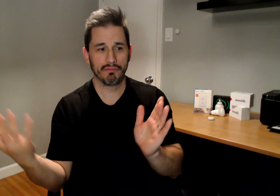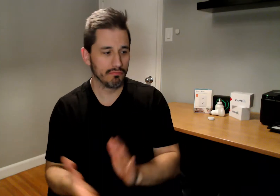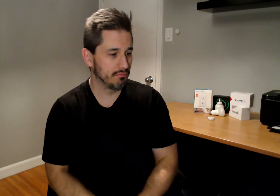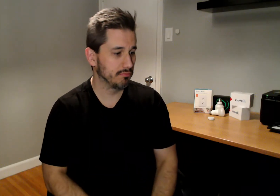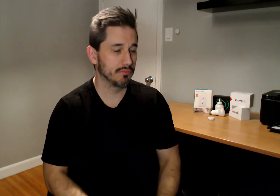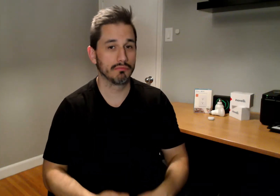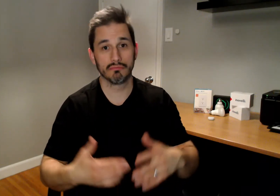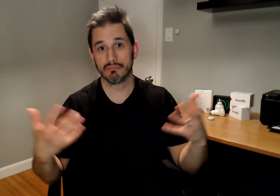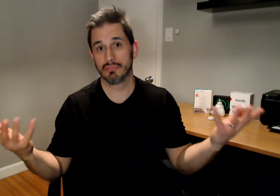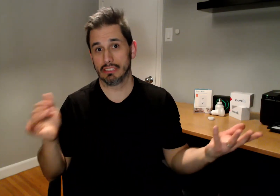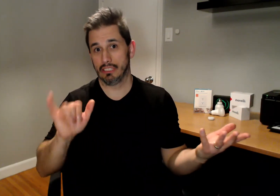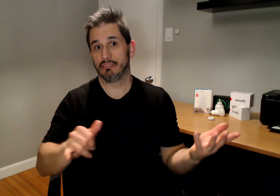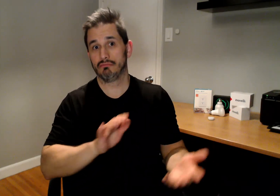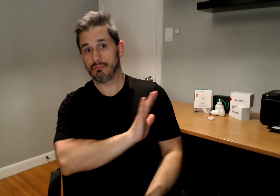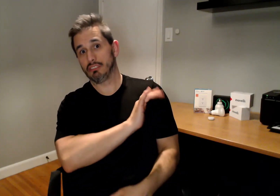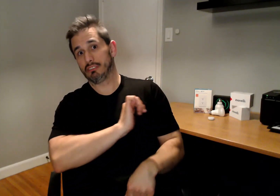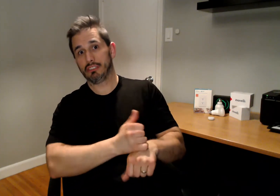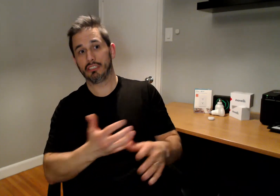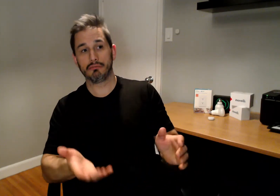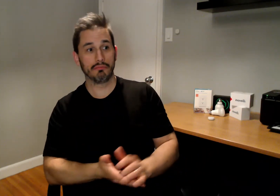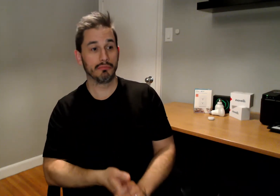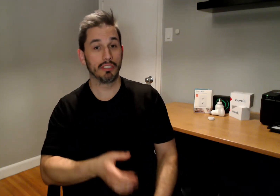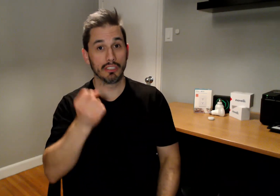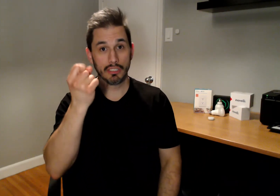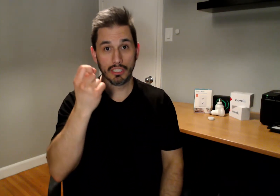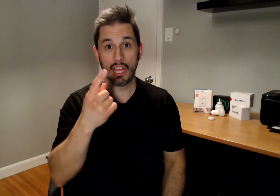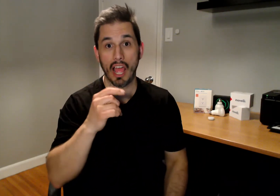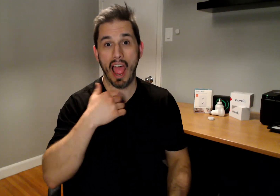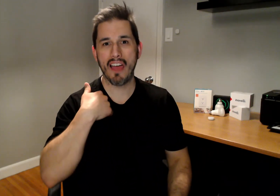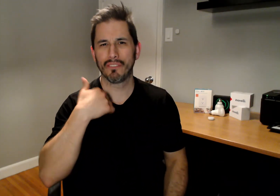tap the switch, turning it on or off.